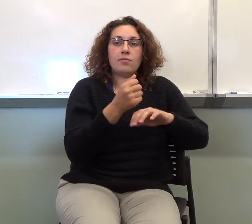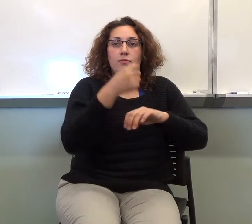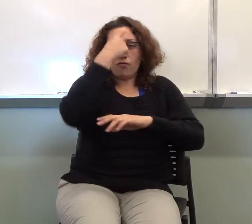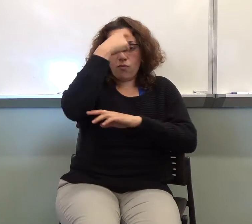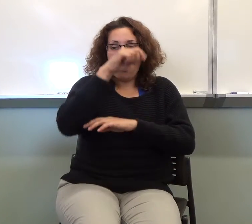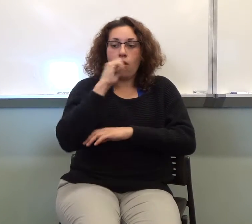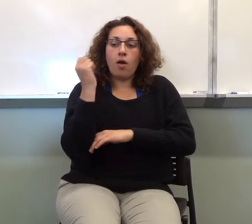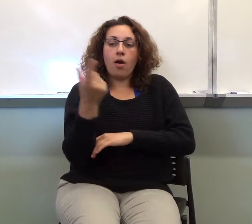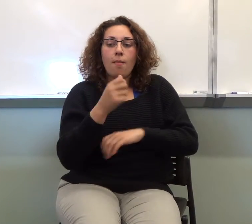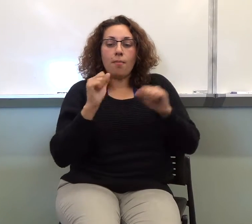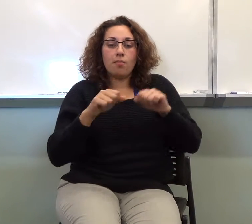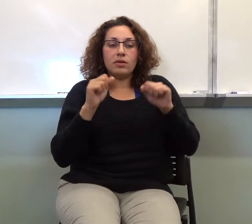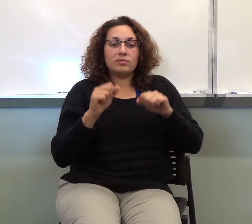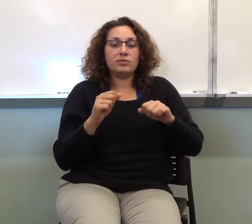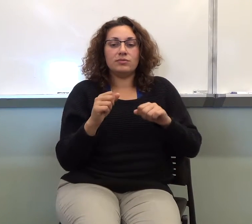of an experiment.